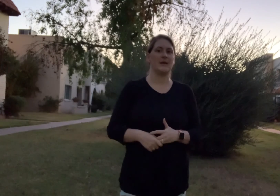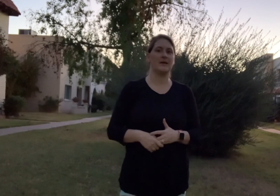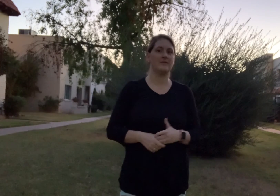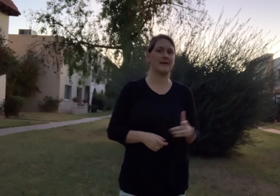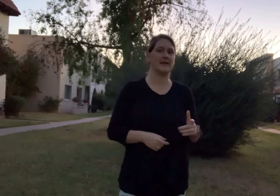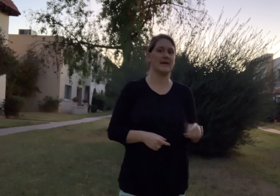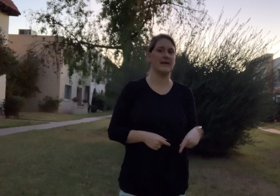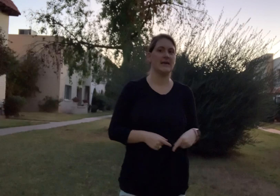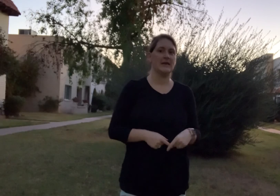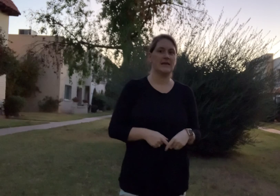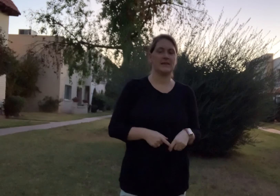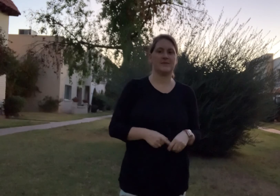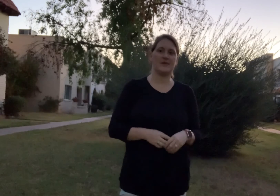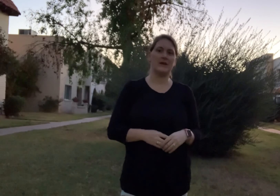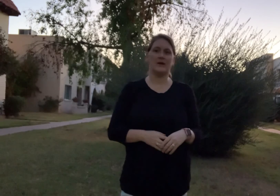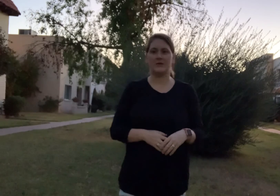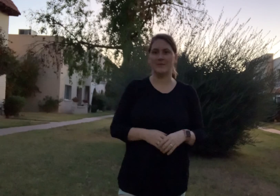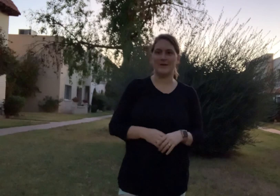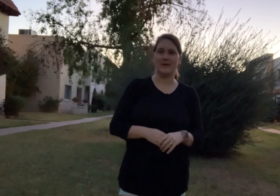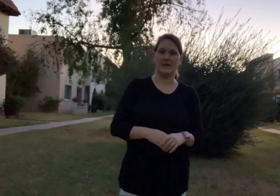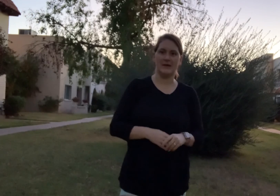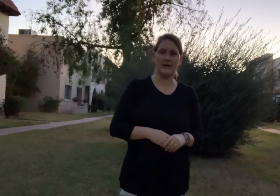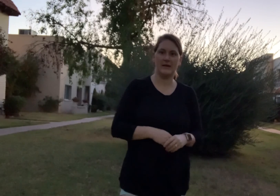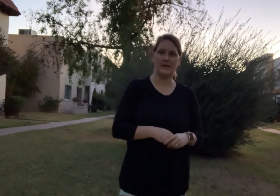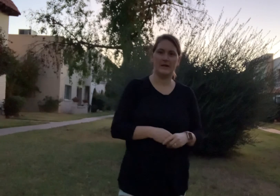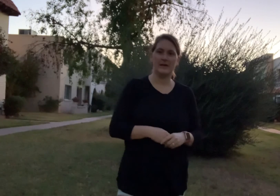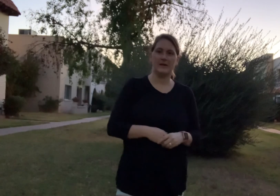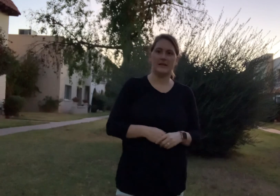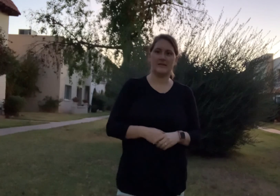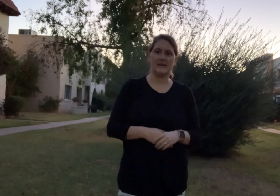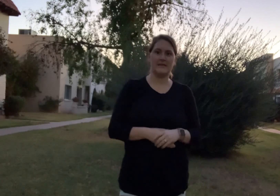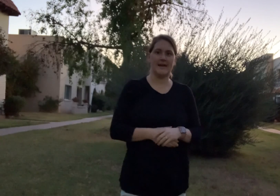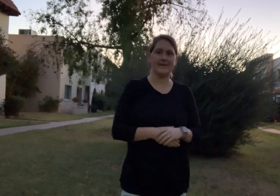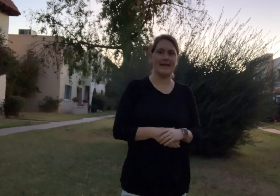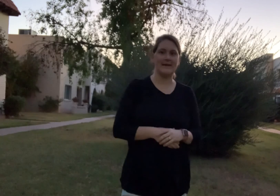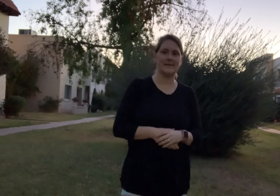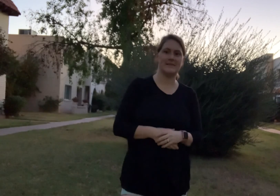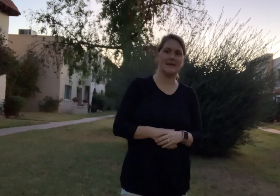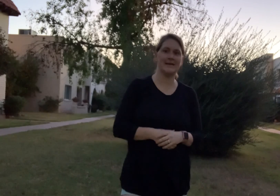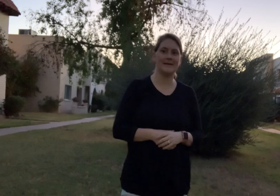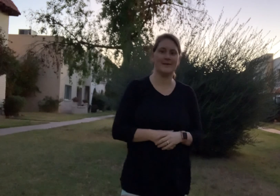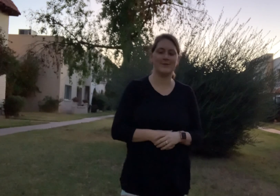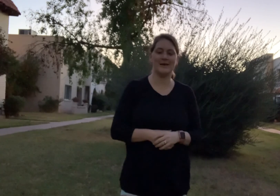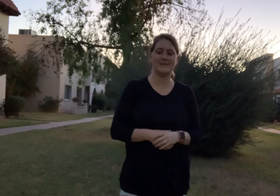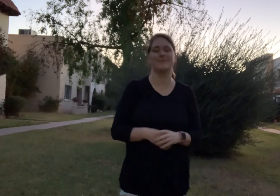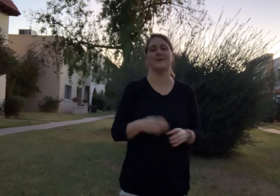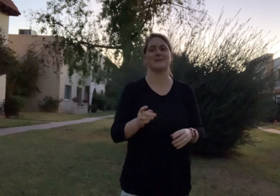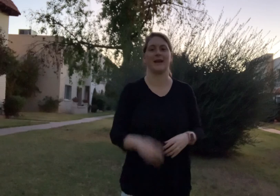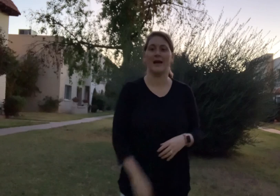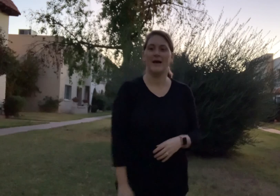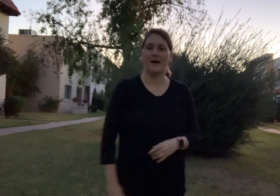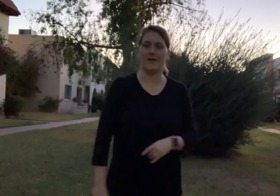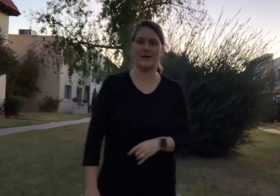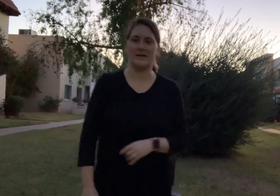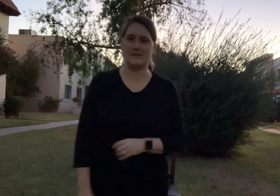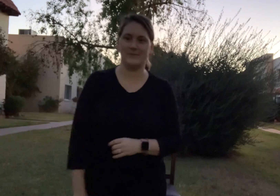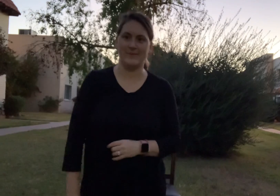If we can get this video to maybe, let's say 10 likes, I'll come in costume. No, I'm just kidding. I'll come in costume no matter